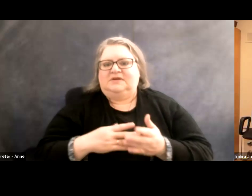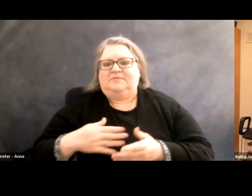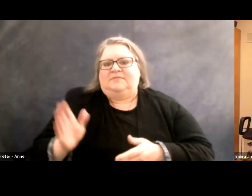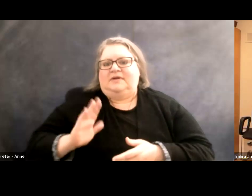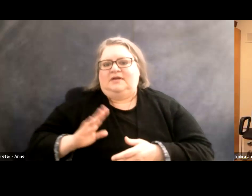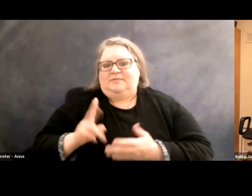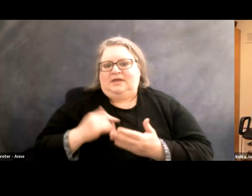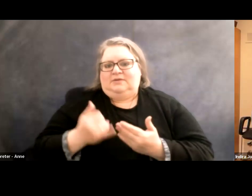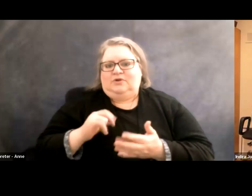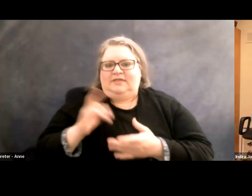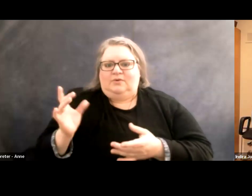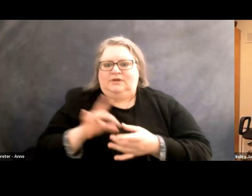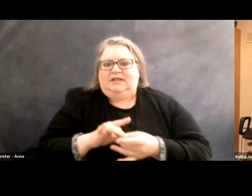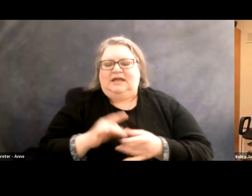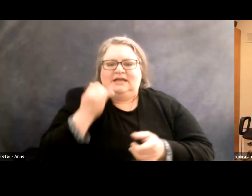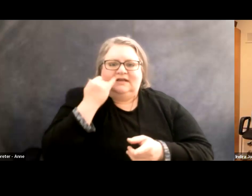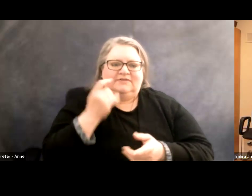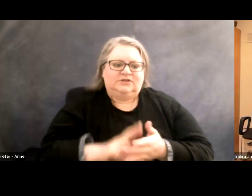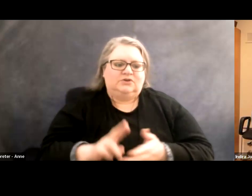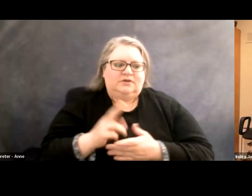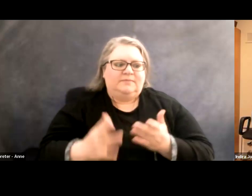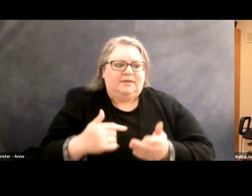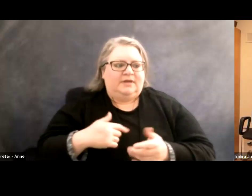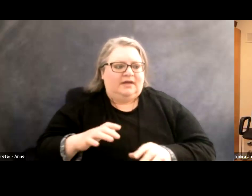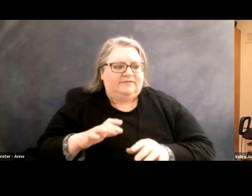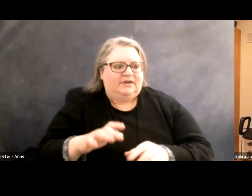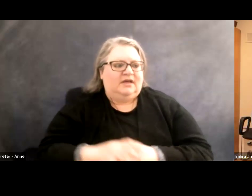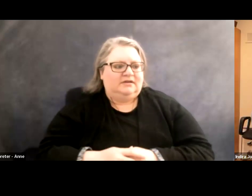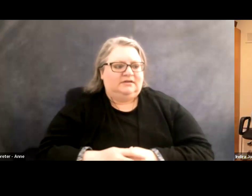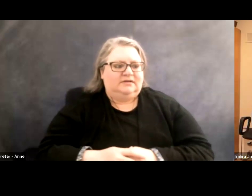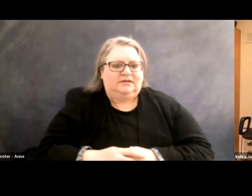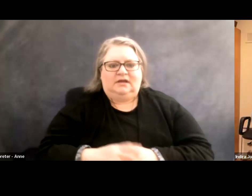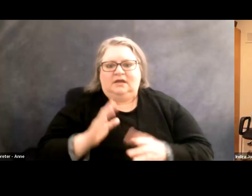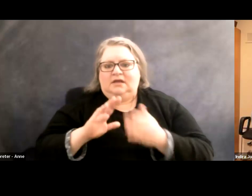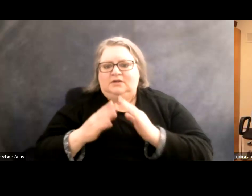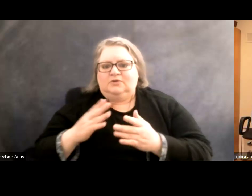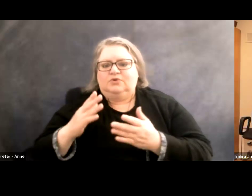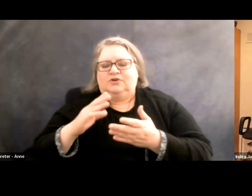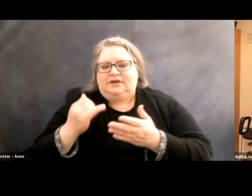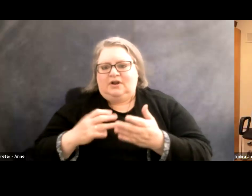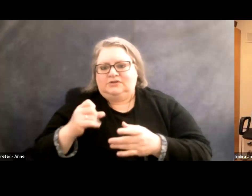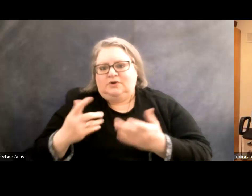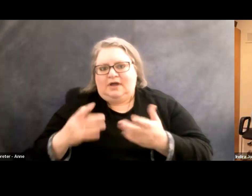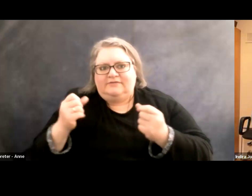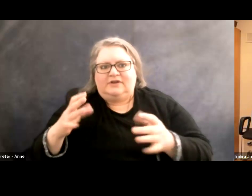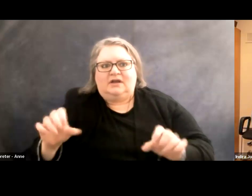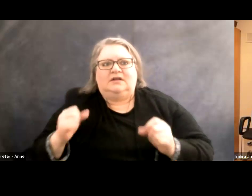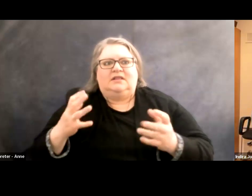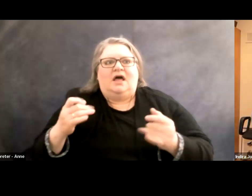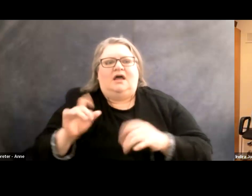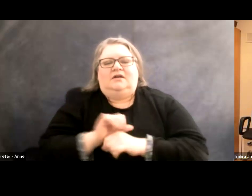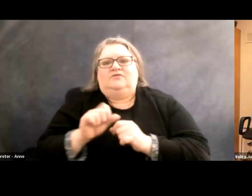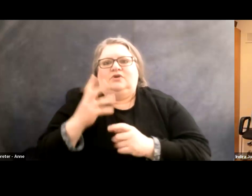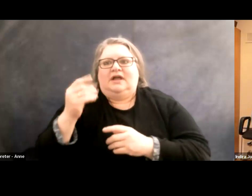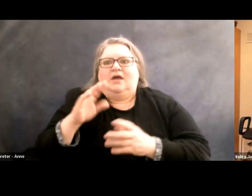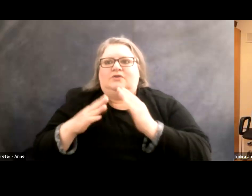relate to this. If it's a university, maybe I'm a community artist, so I've done a lot of work in community.